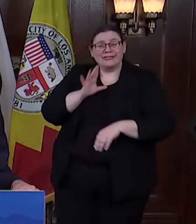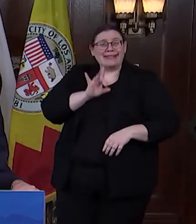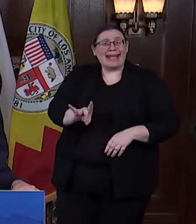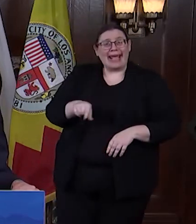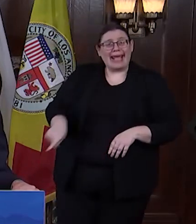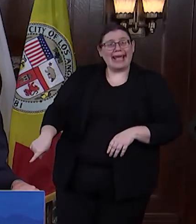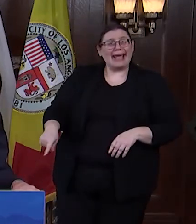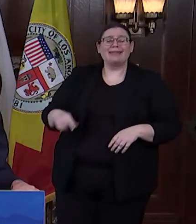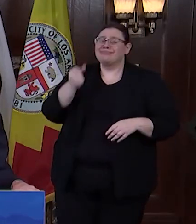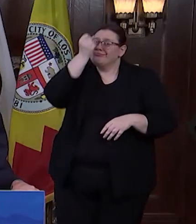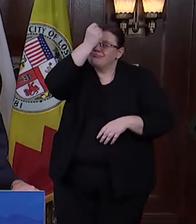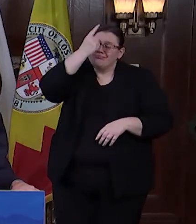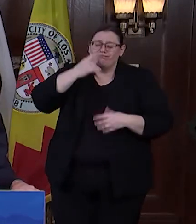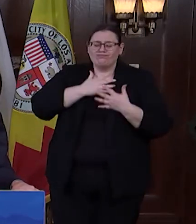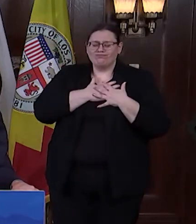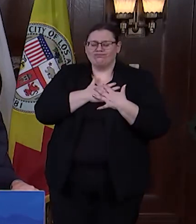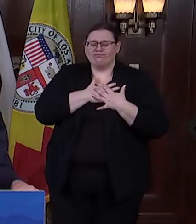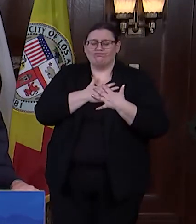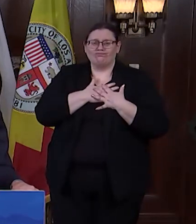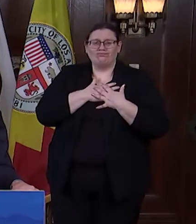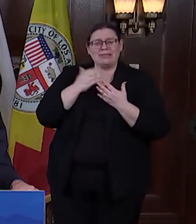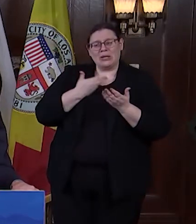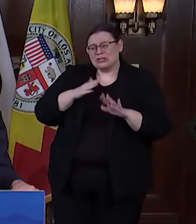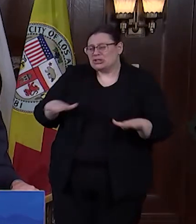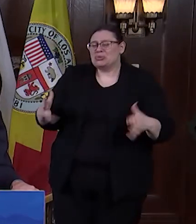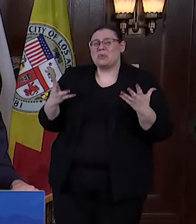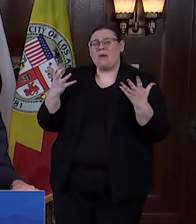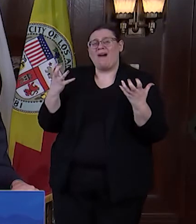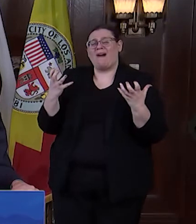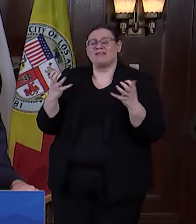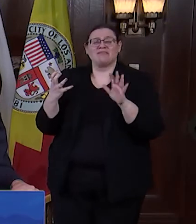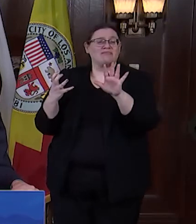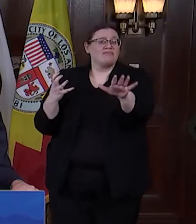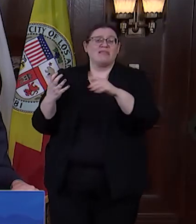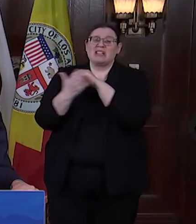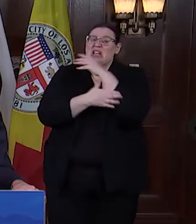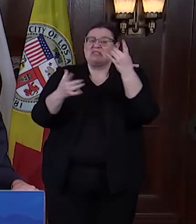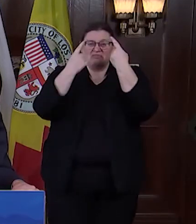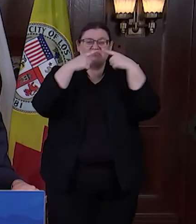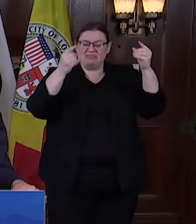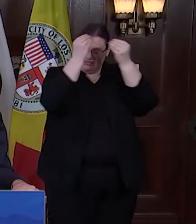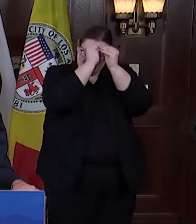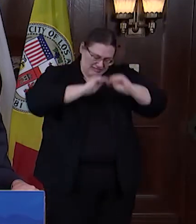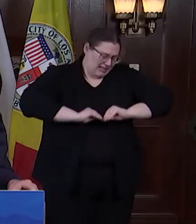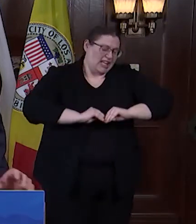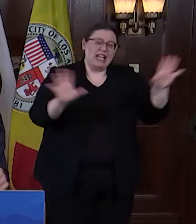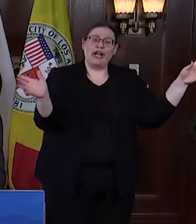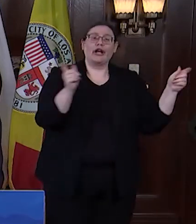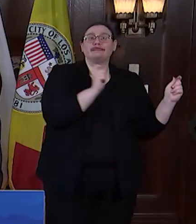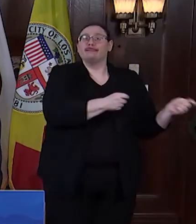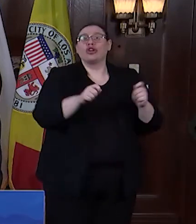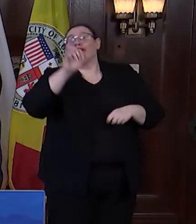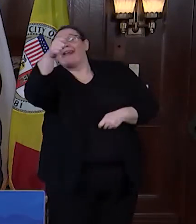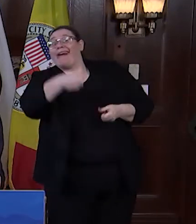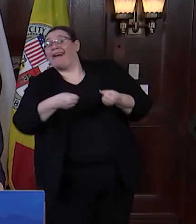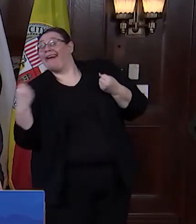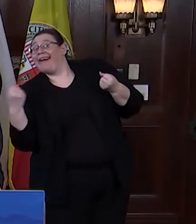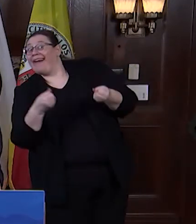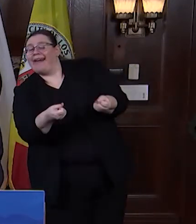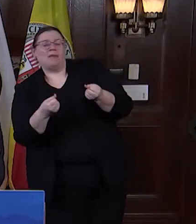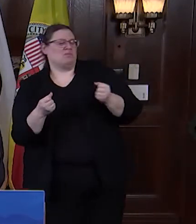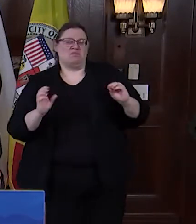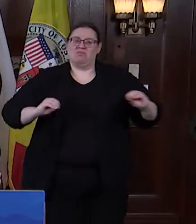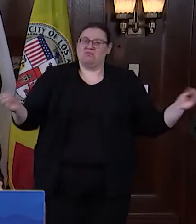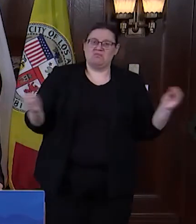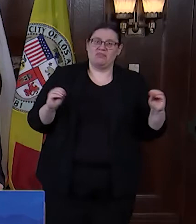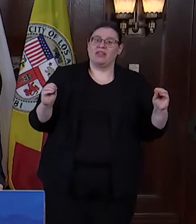how sad that is for our young ones. But the county has been clear. We should not trick or treat. And as a reminder, LA County